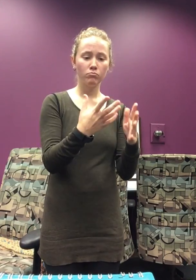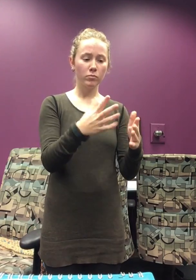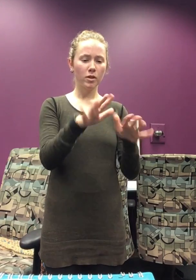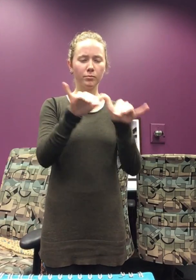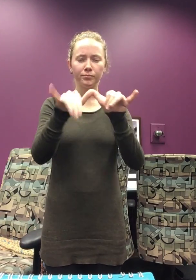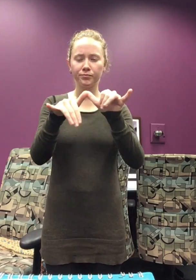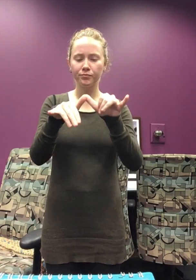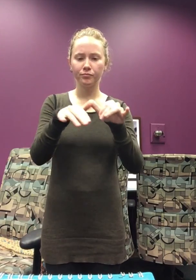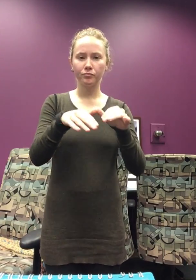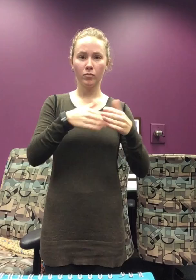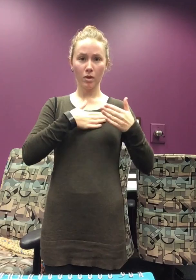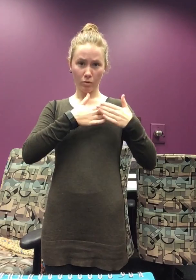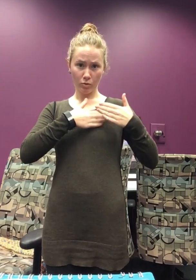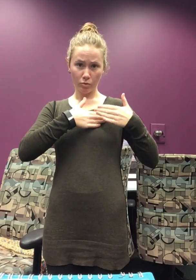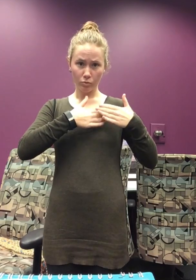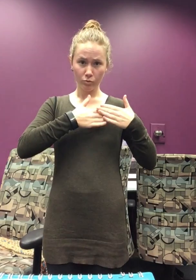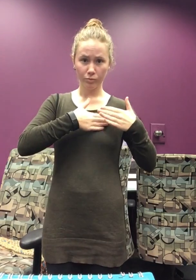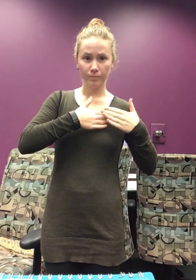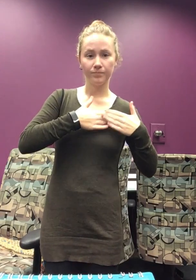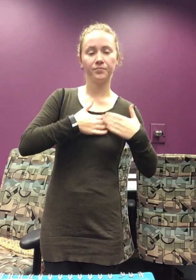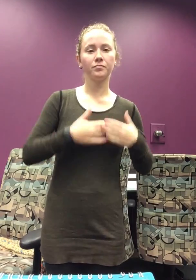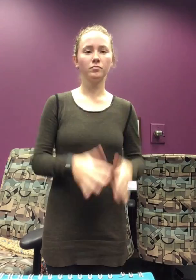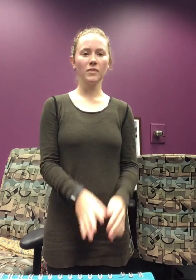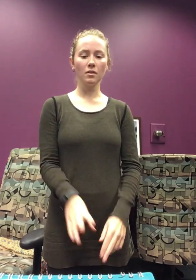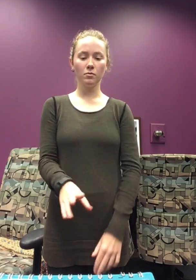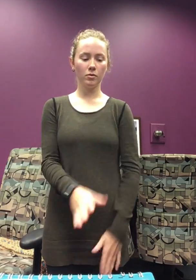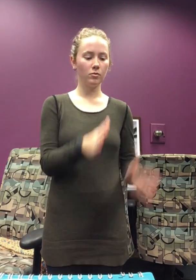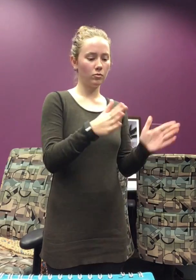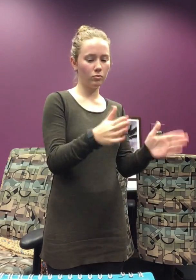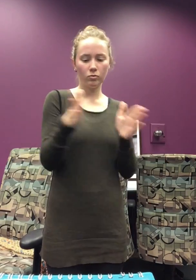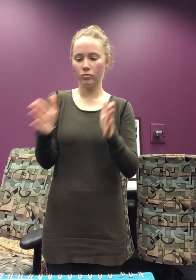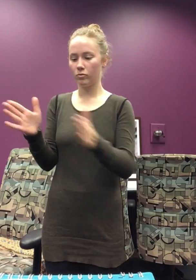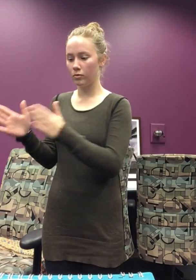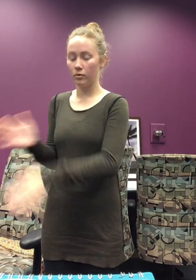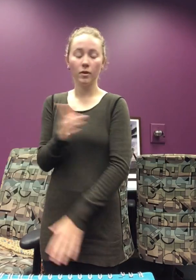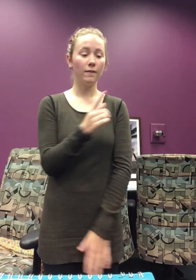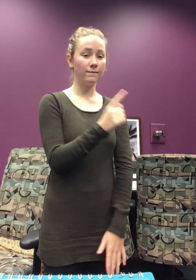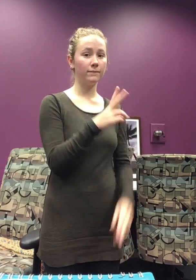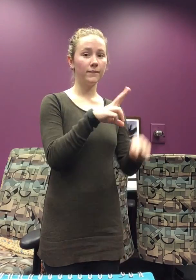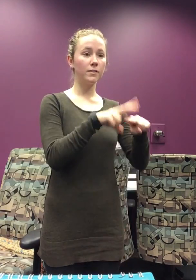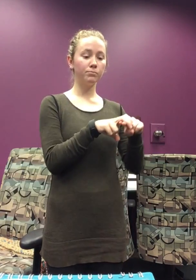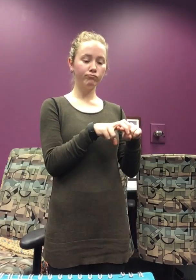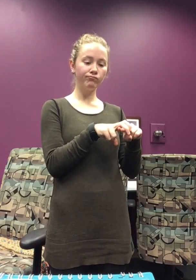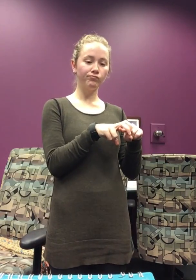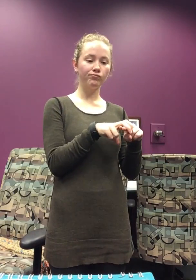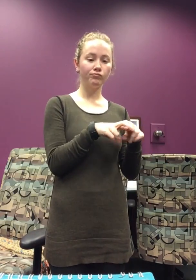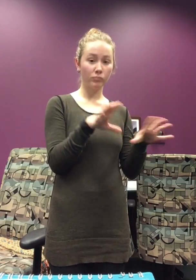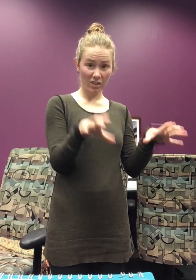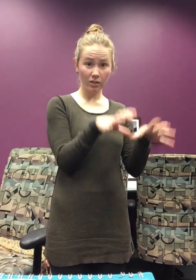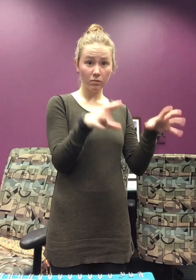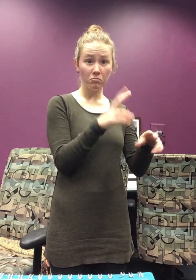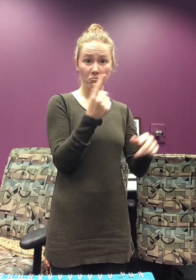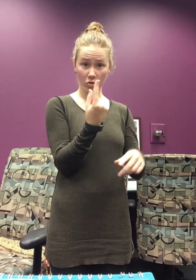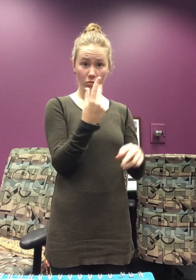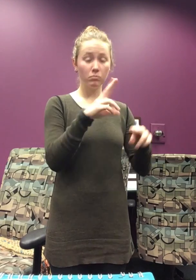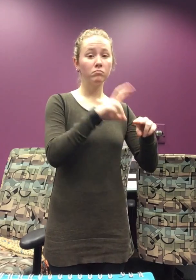first activity actually is inactivity. We're going to just sit, and we're going to measure our heart rate for 1